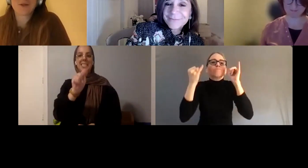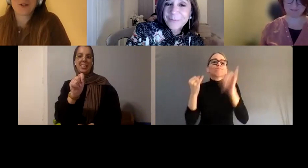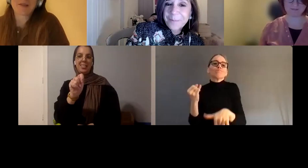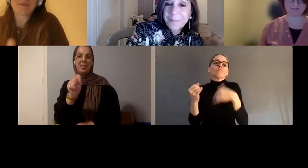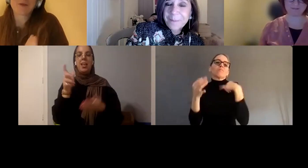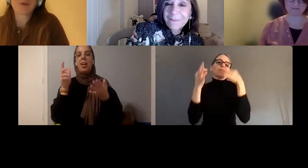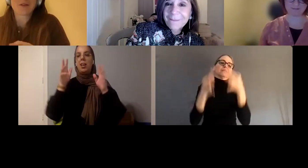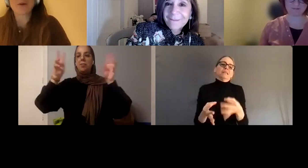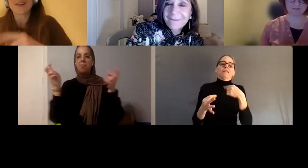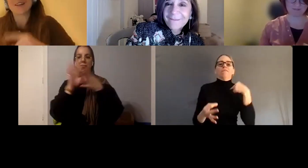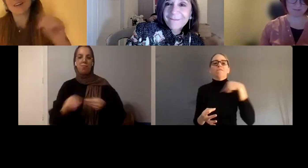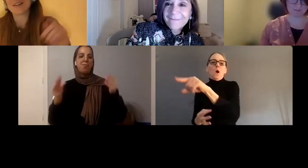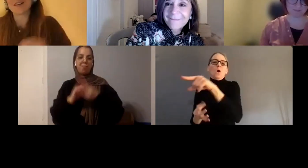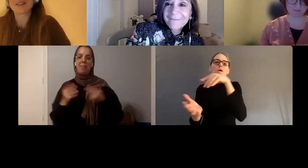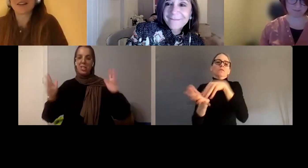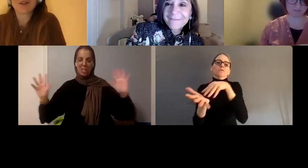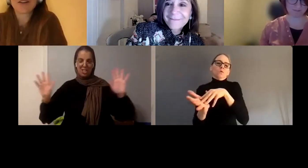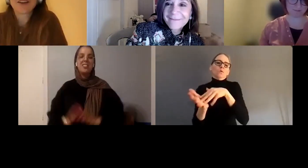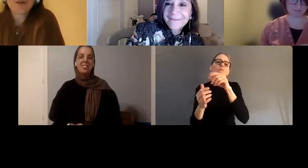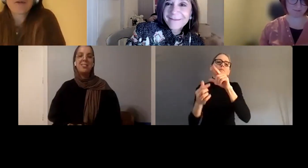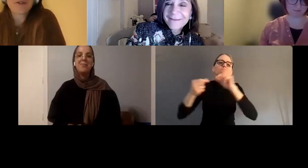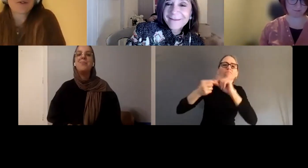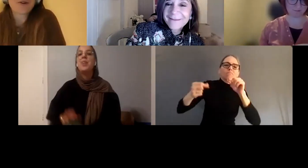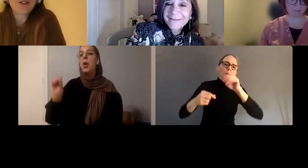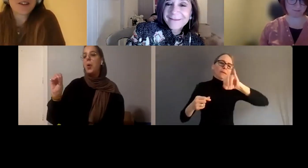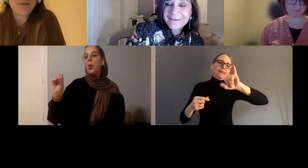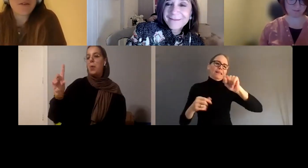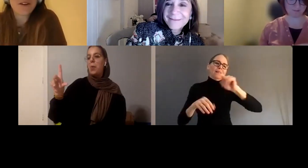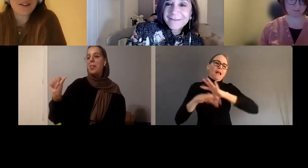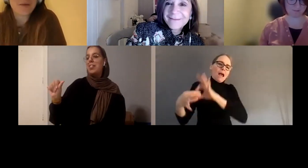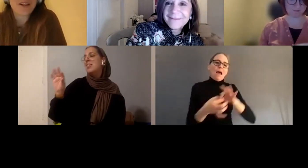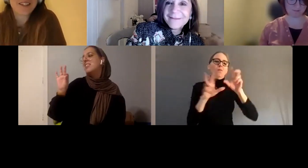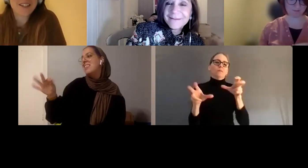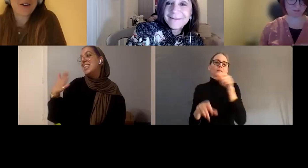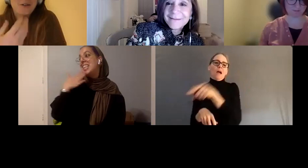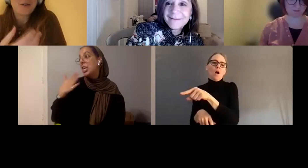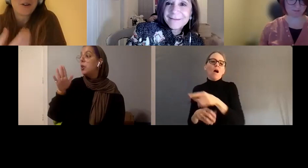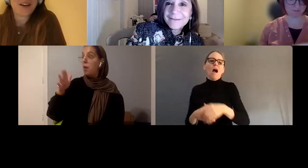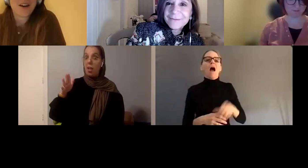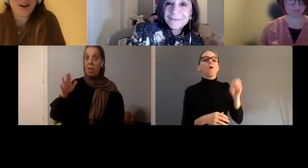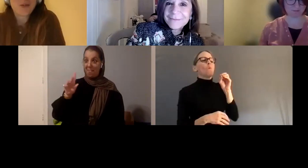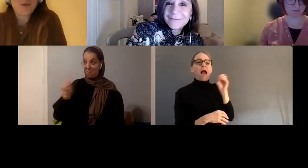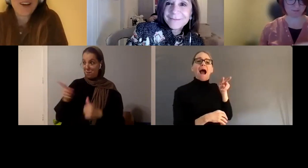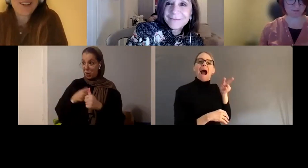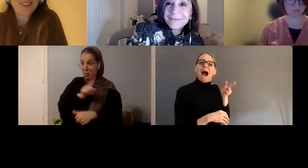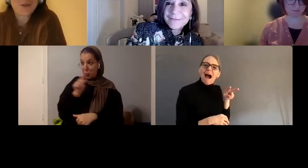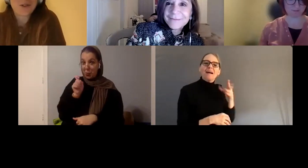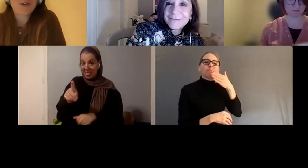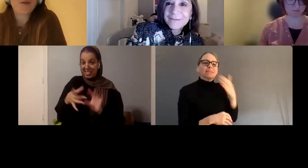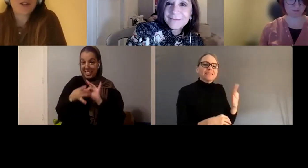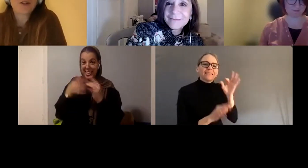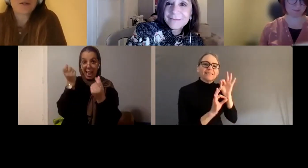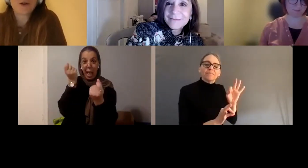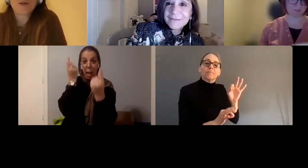which quietly is like connecting with the first question and empathy, and now we can see it how you related it to